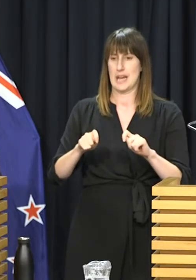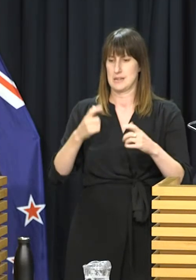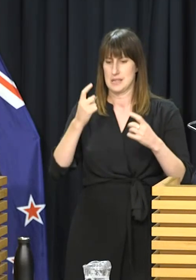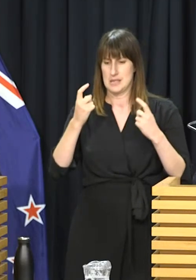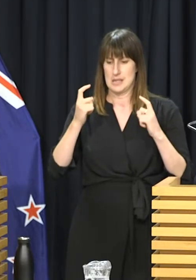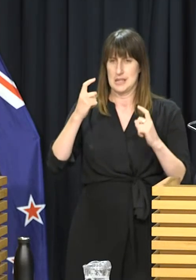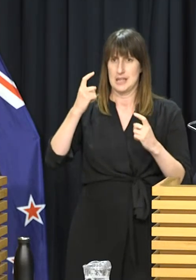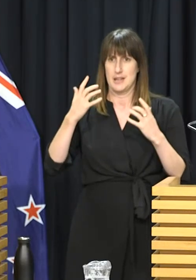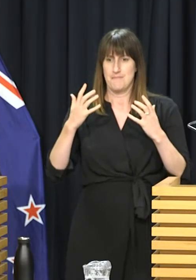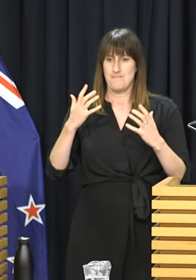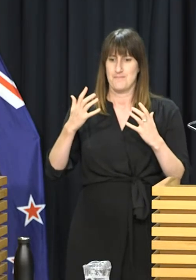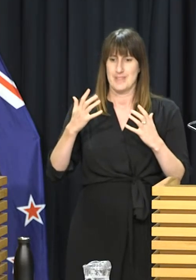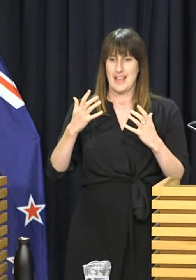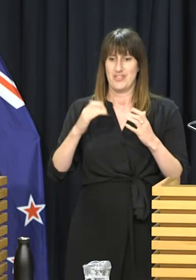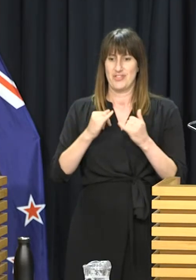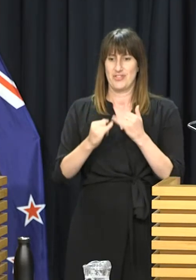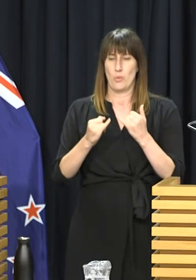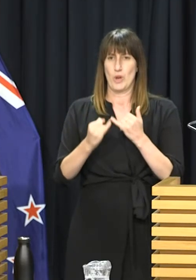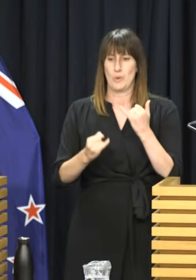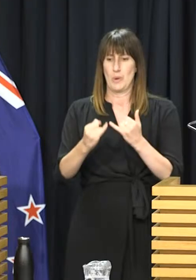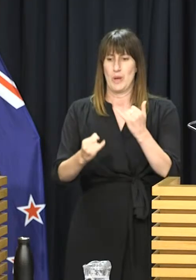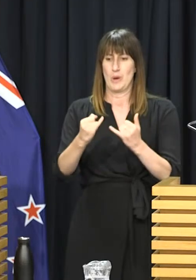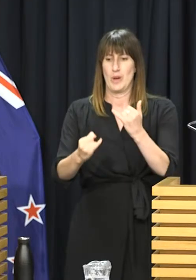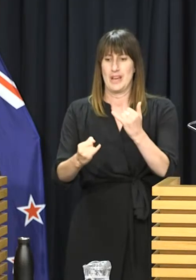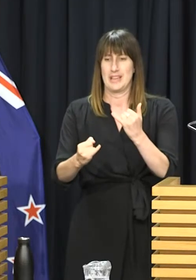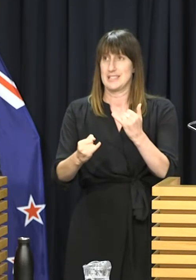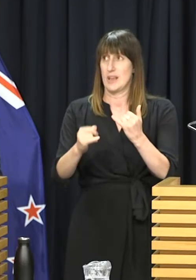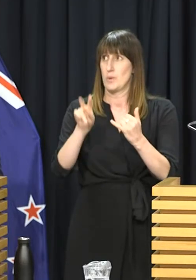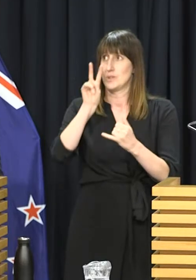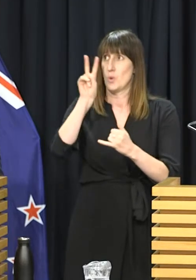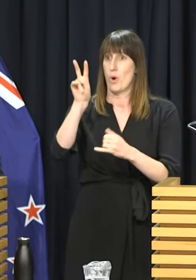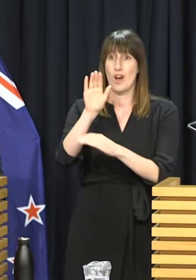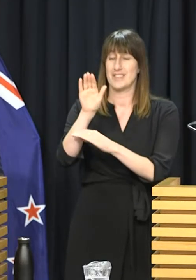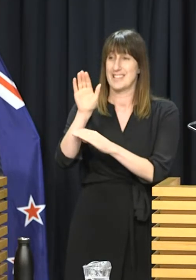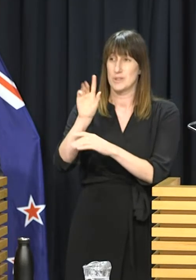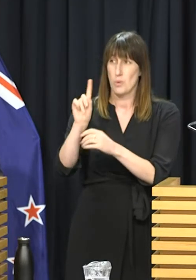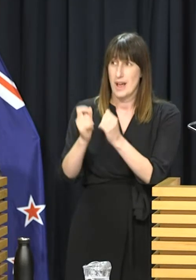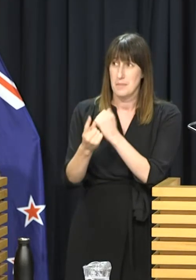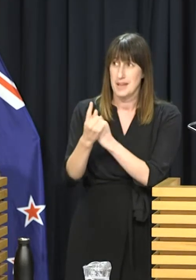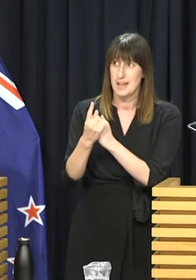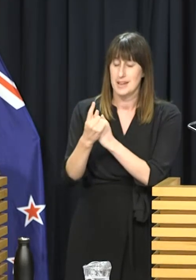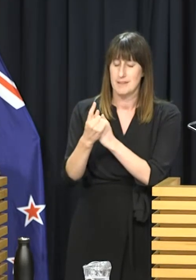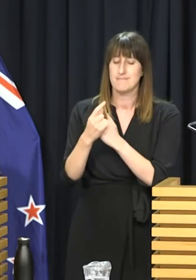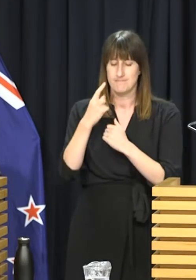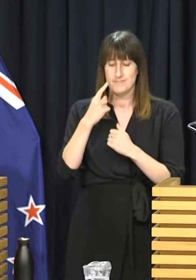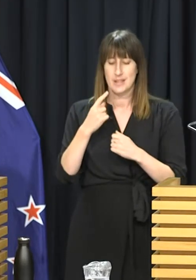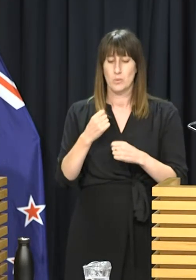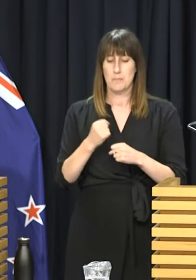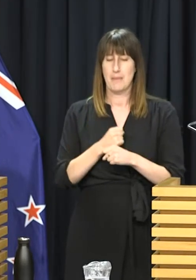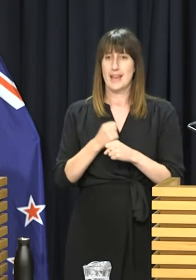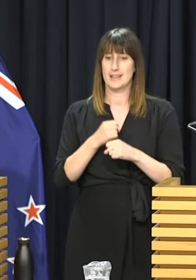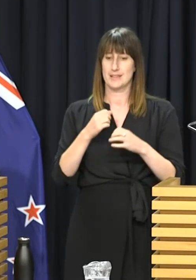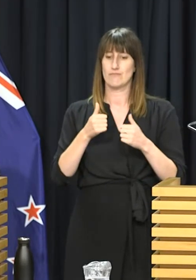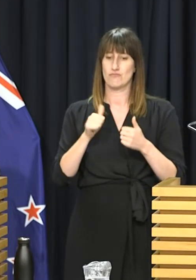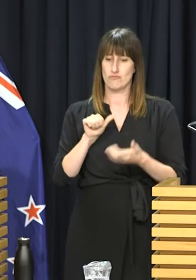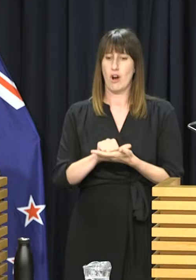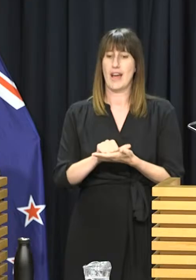that things were starting to escalate, and we could see where that was heading overseas. And I think we made the decision in a very timely